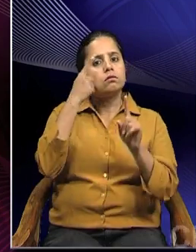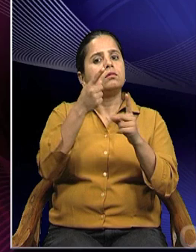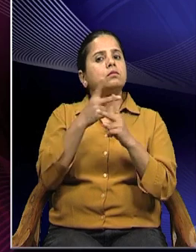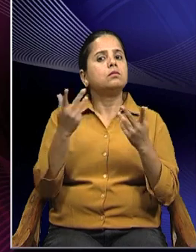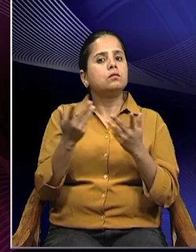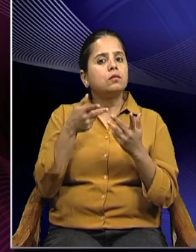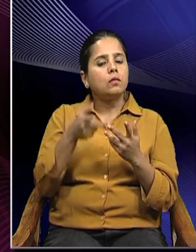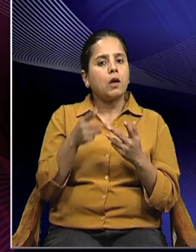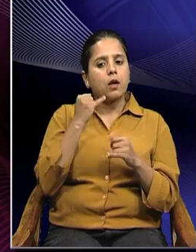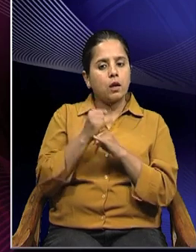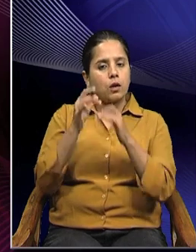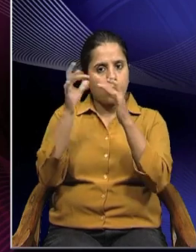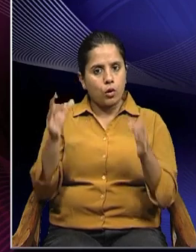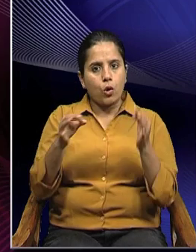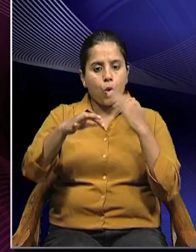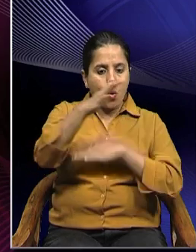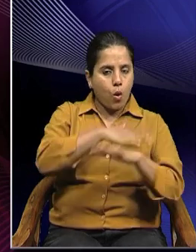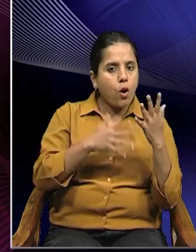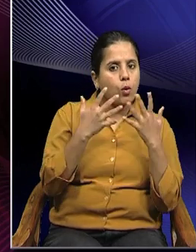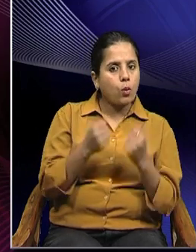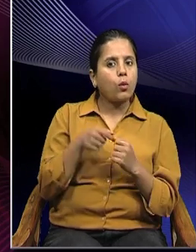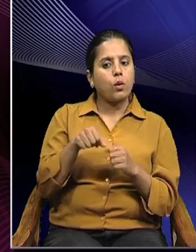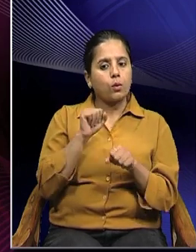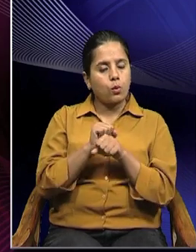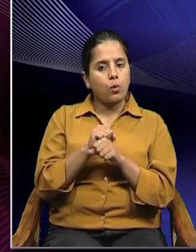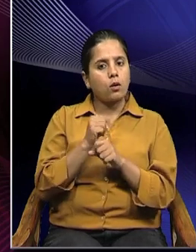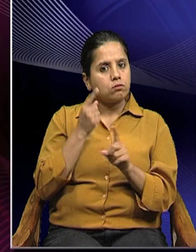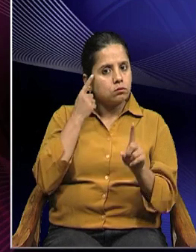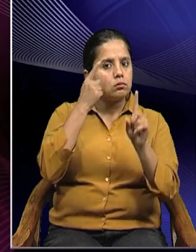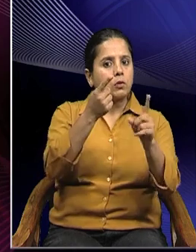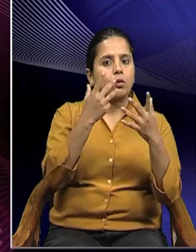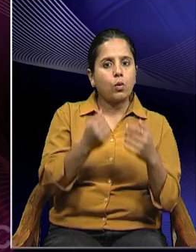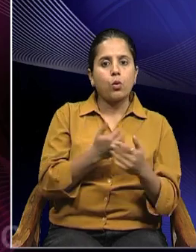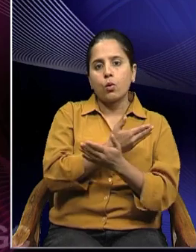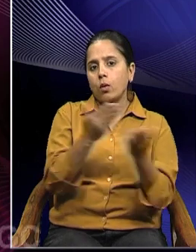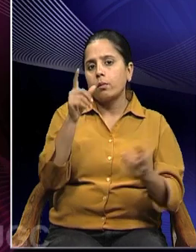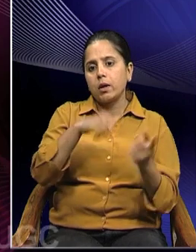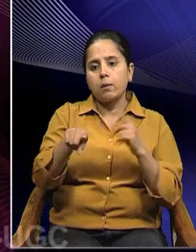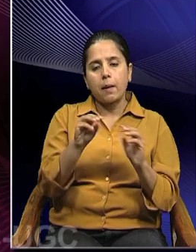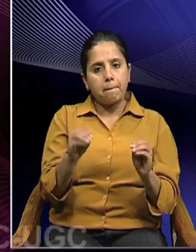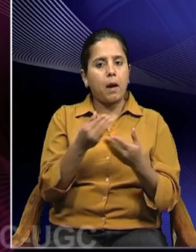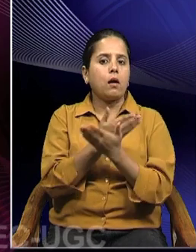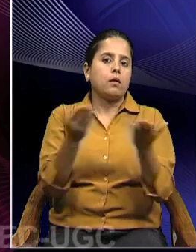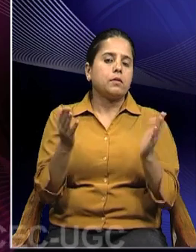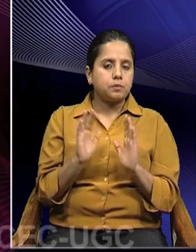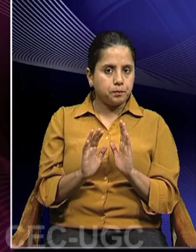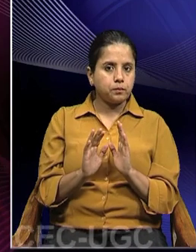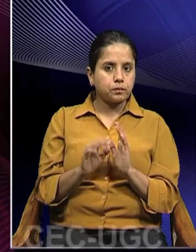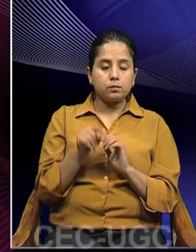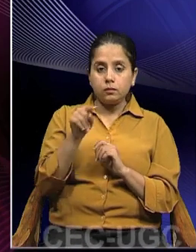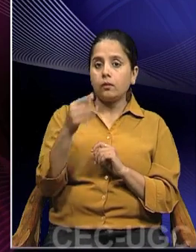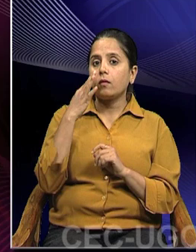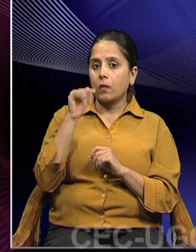the institutions and organization here is to work towards the goal of everybody's welfare. And this is